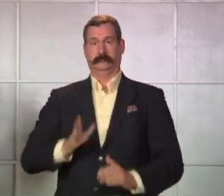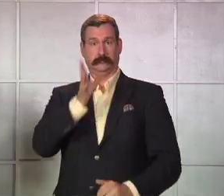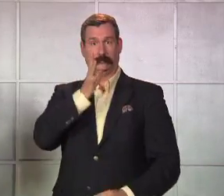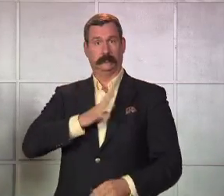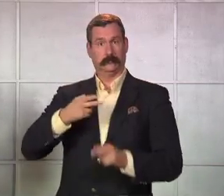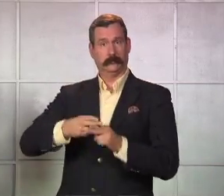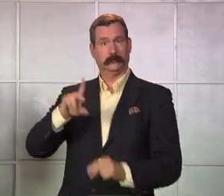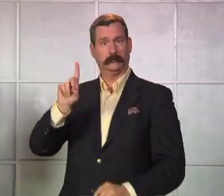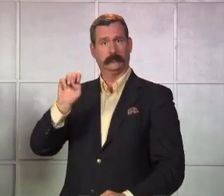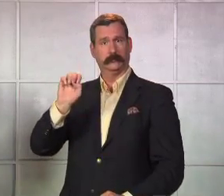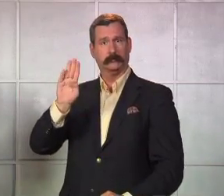of Deborah,